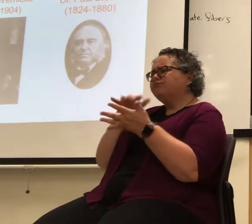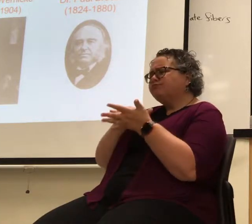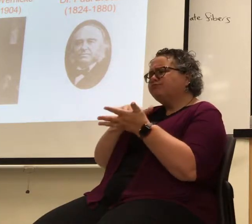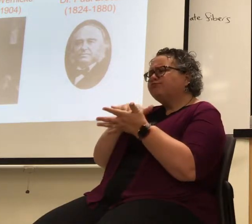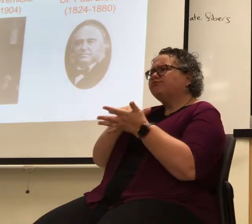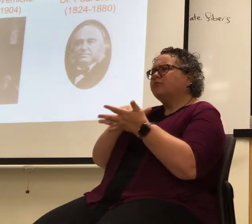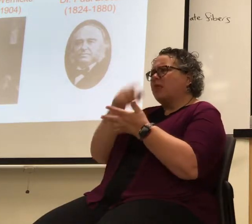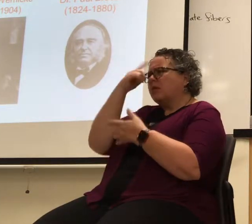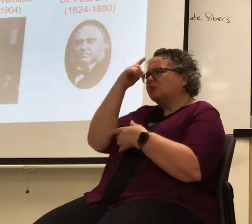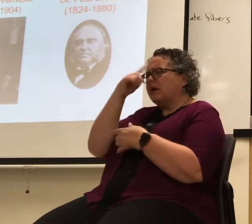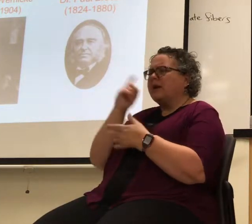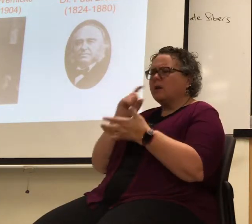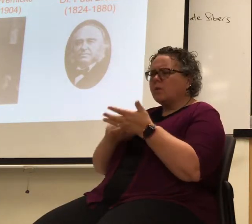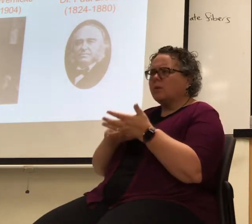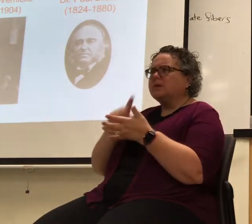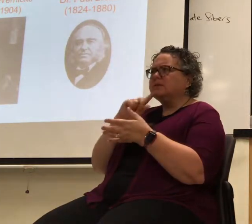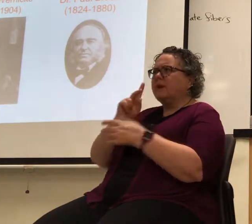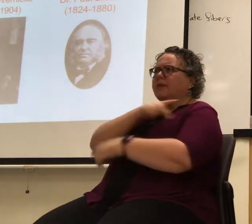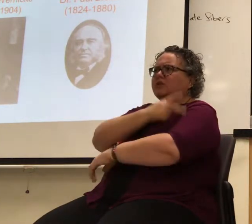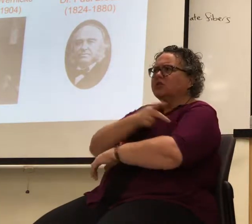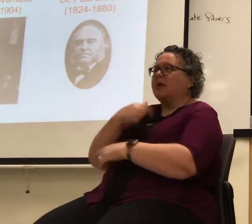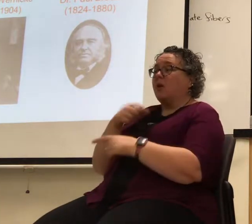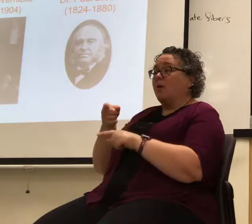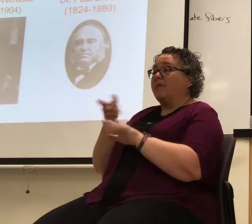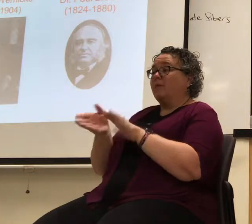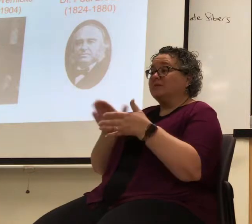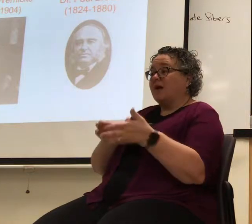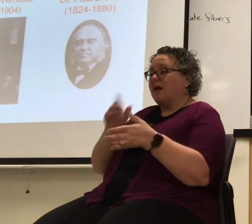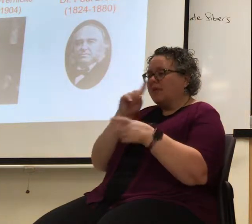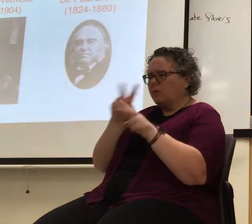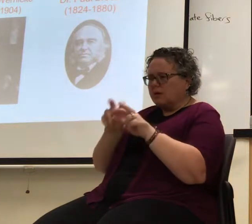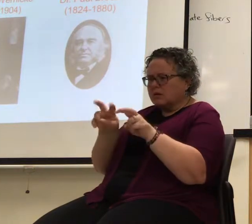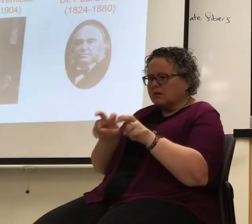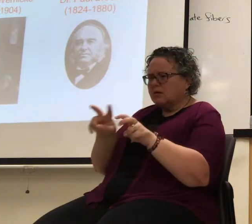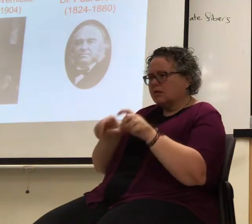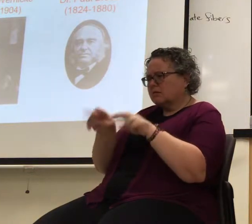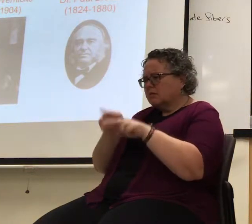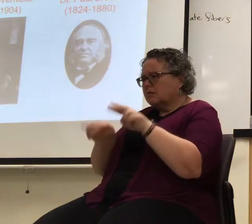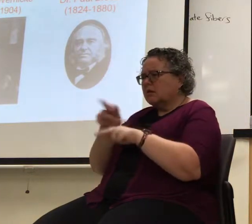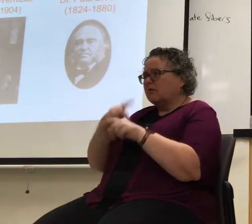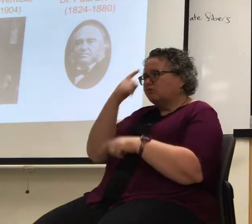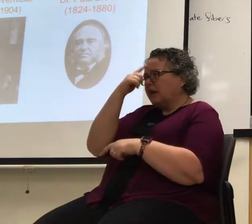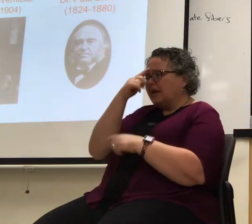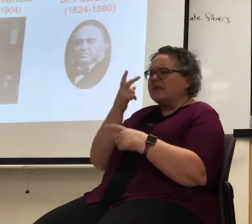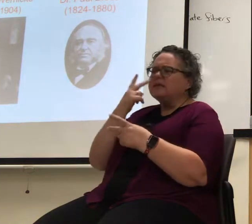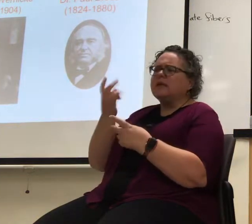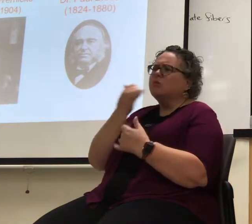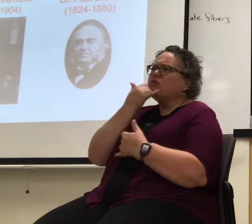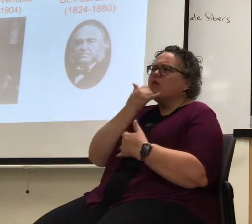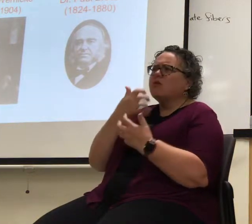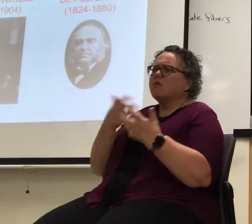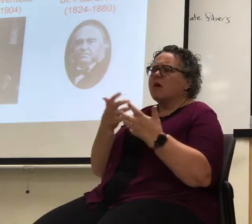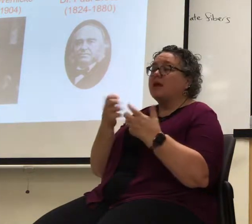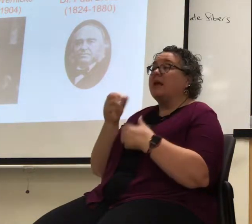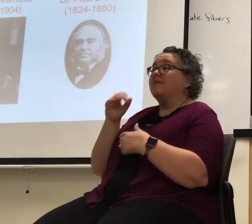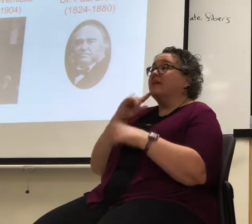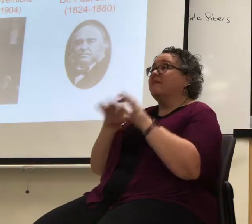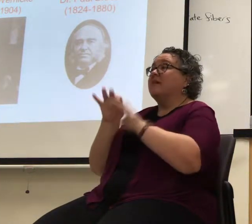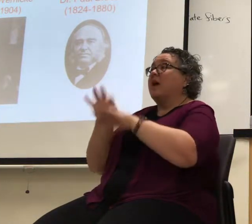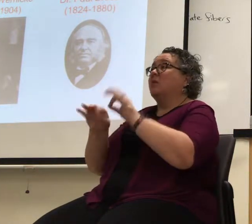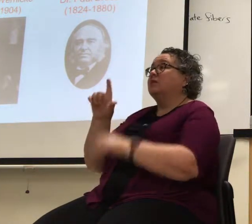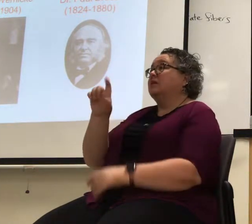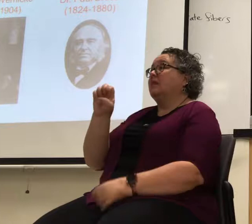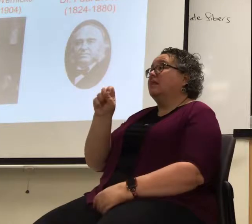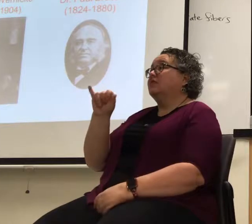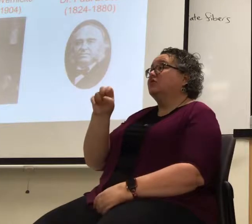the patients, and when they died, they would examine the brain, and they would kind of see what was wrong. And if they found lesions